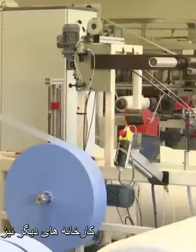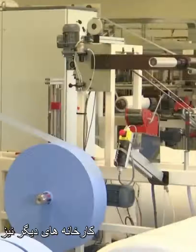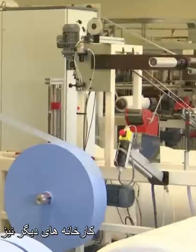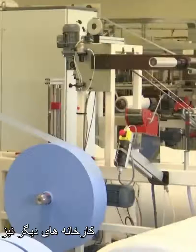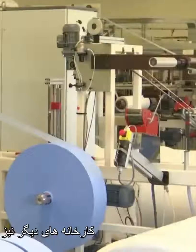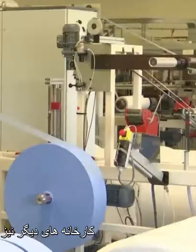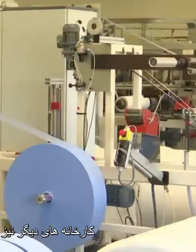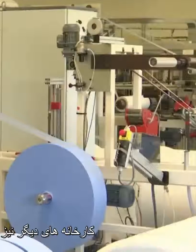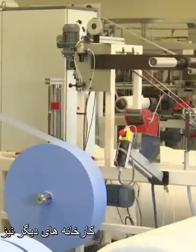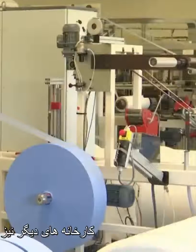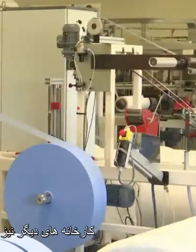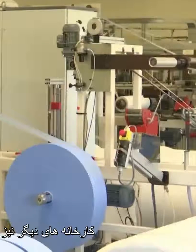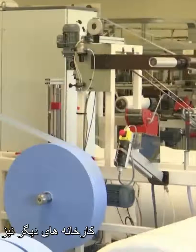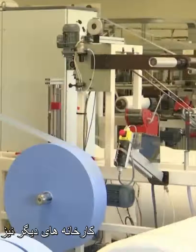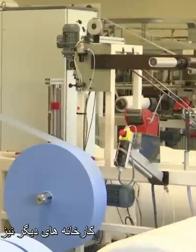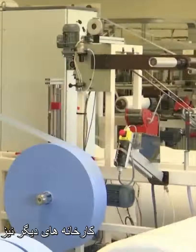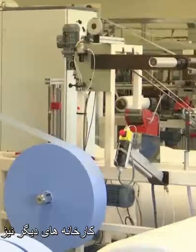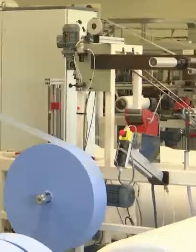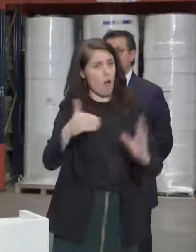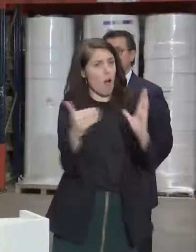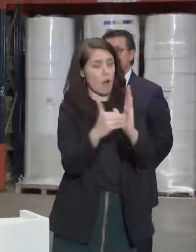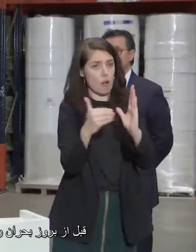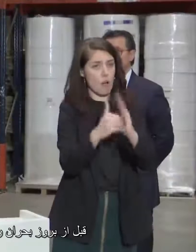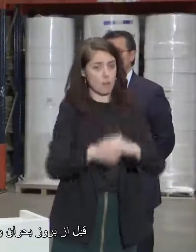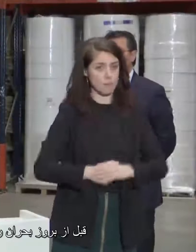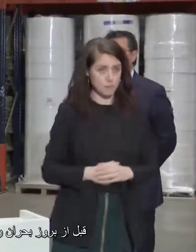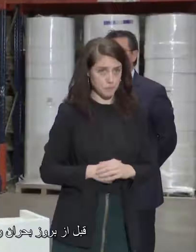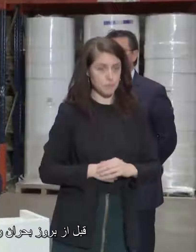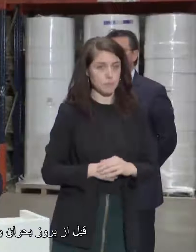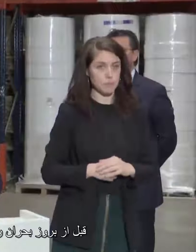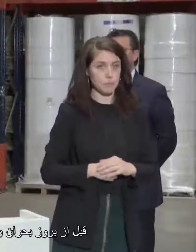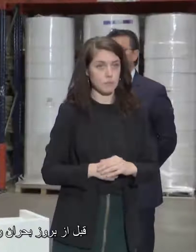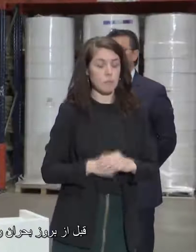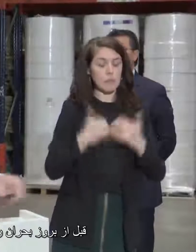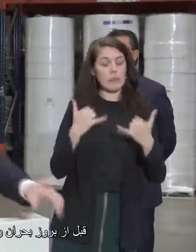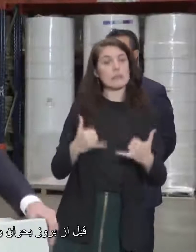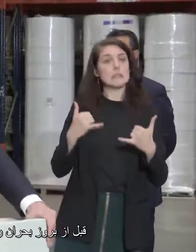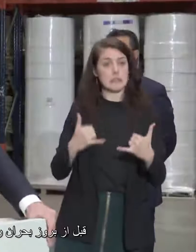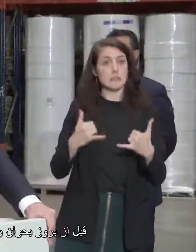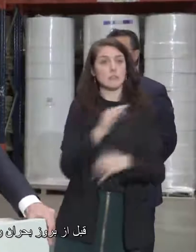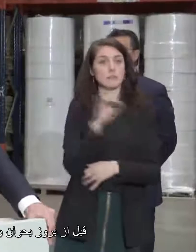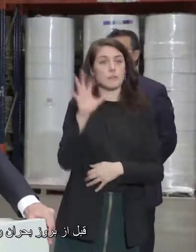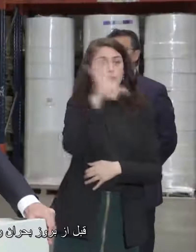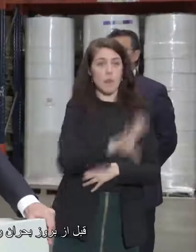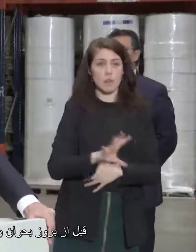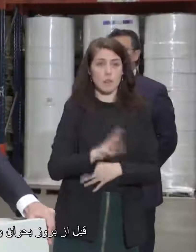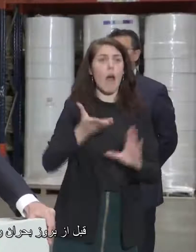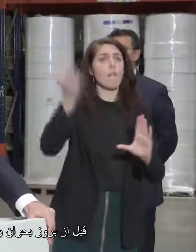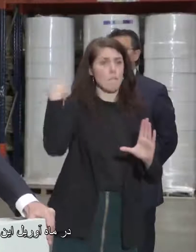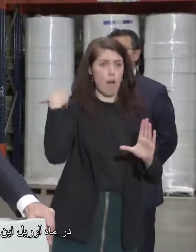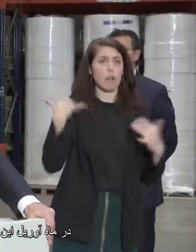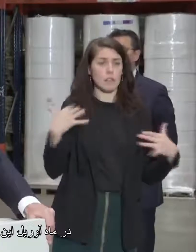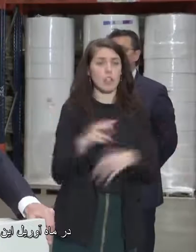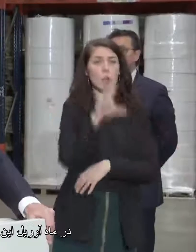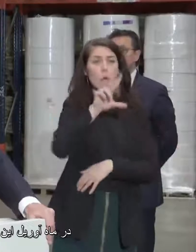other factories will be focusing on face masks. Before the crisis, we were producing 3.3 million masks